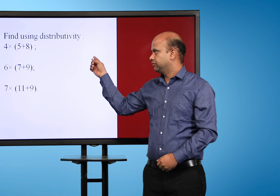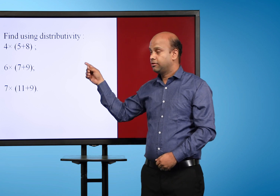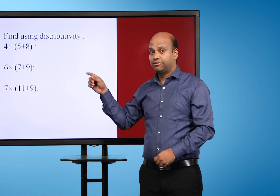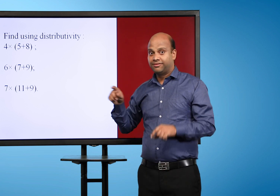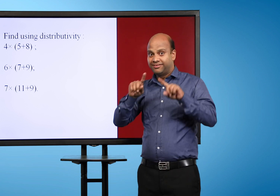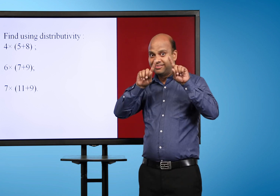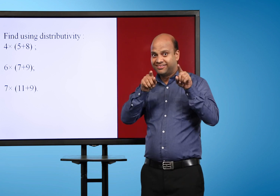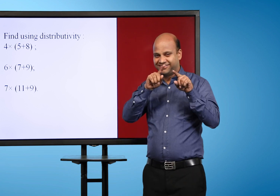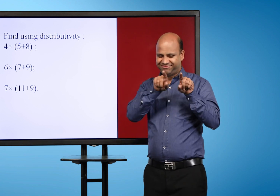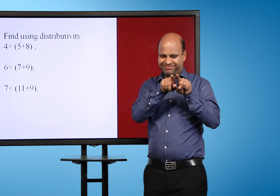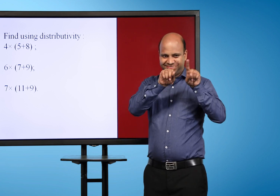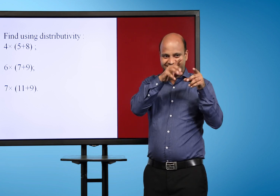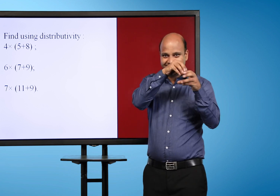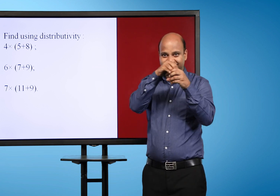Find using distributivity